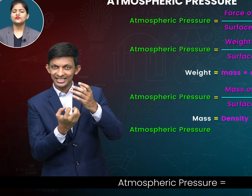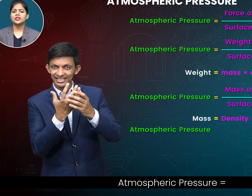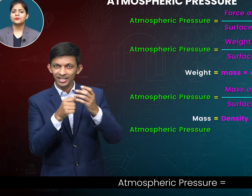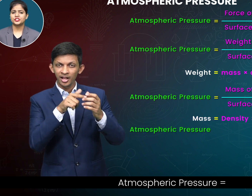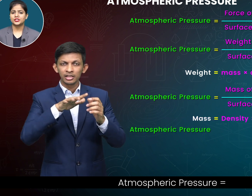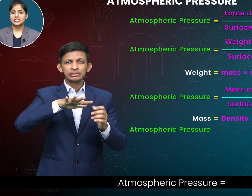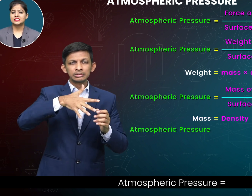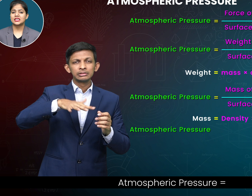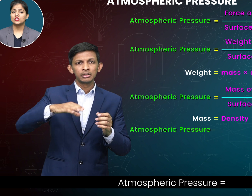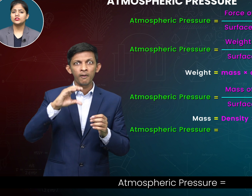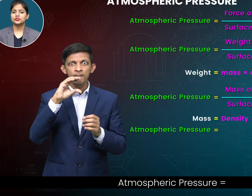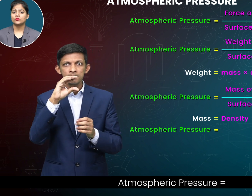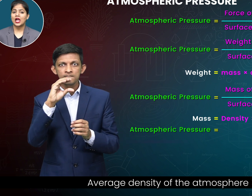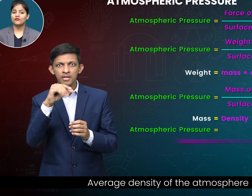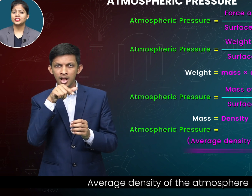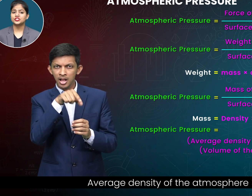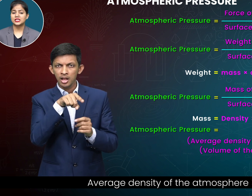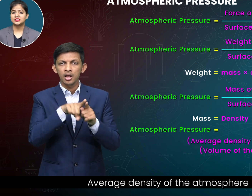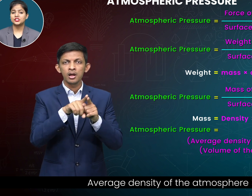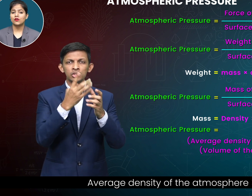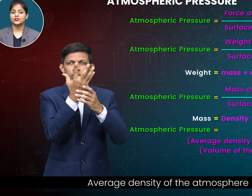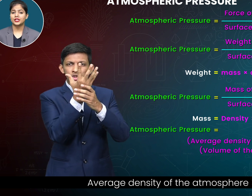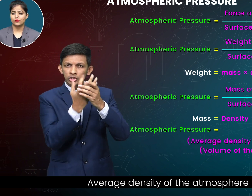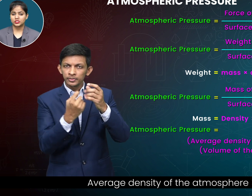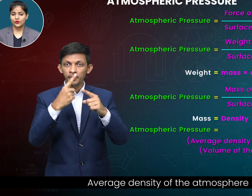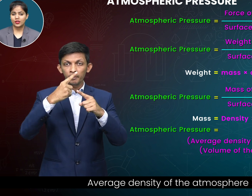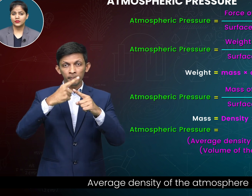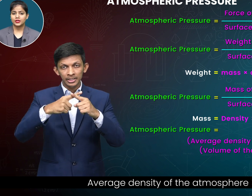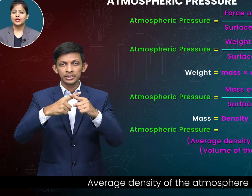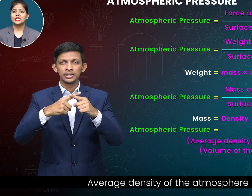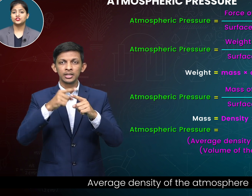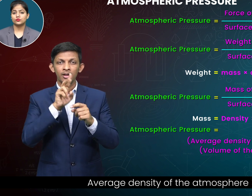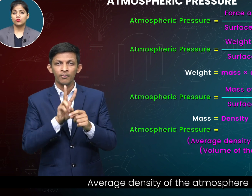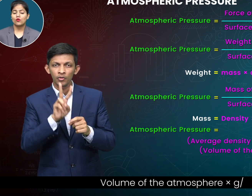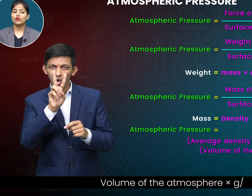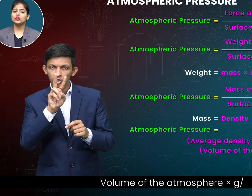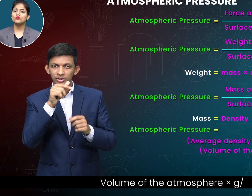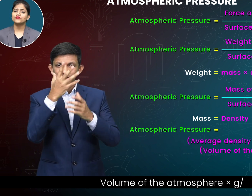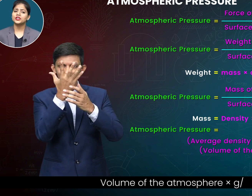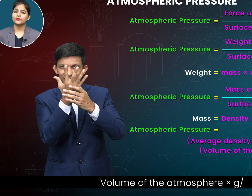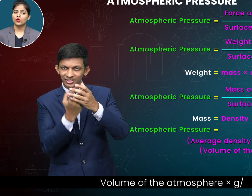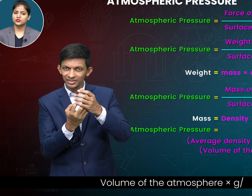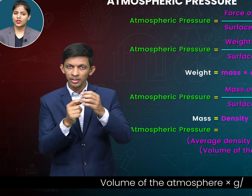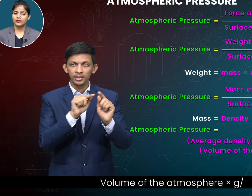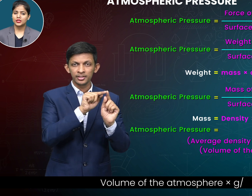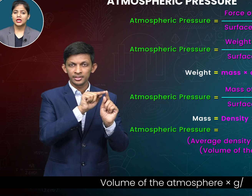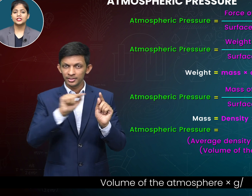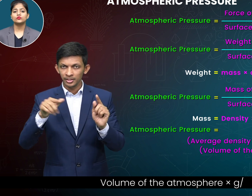Atmospheric pressure is equal to average density of the atmosphere into volume of the atmosphere into